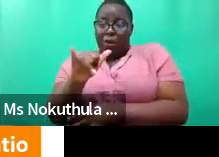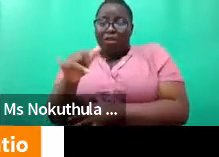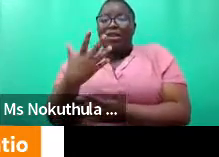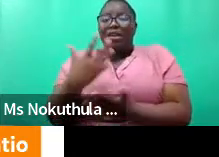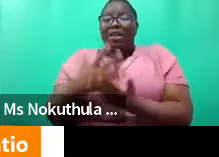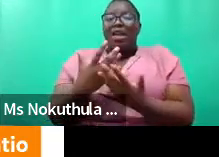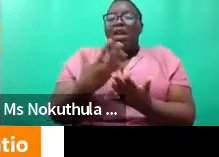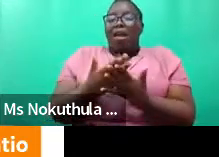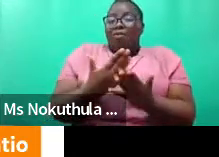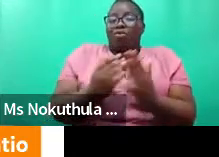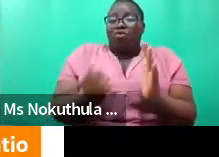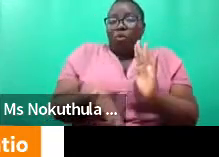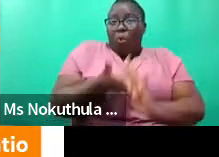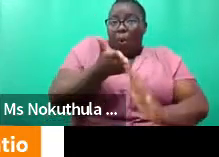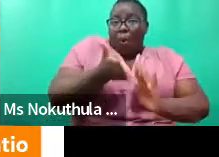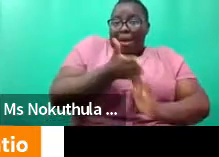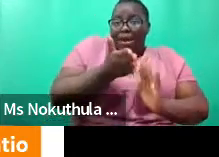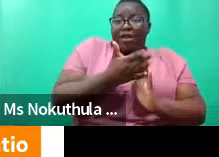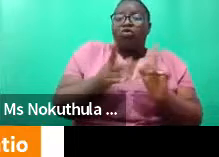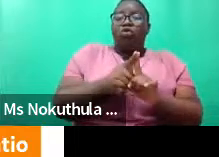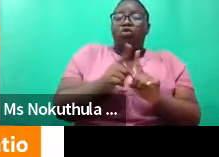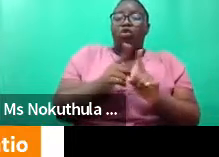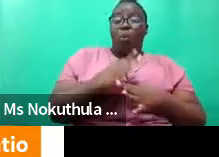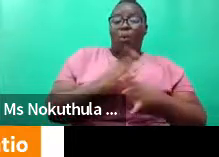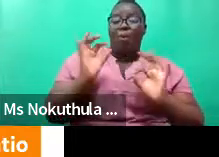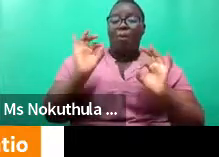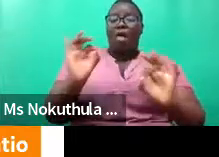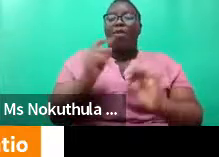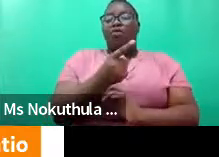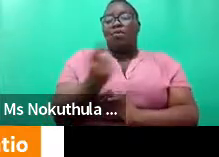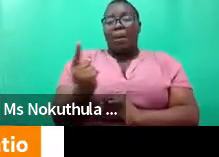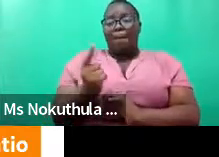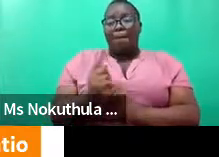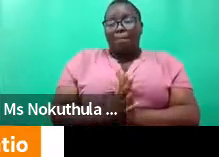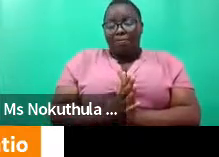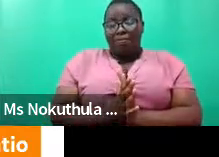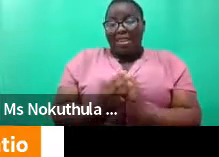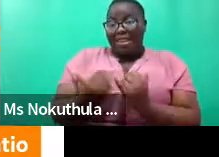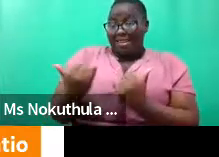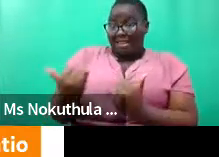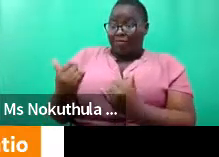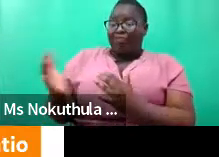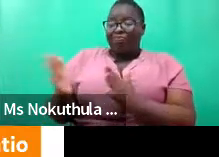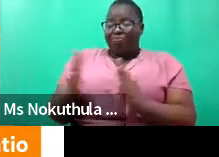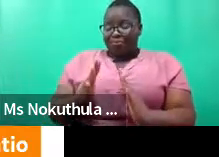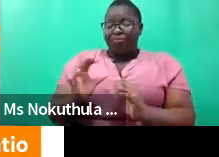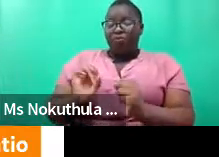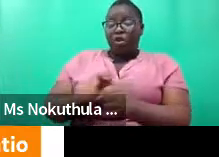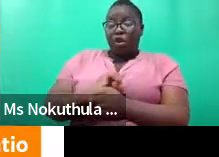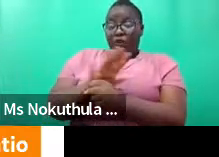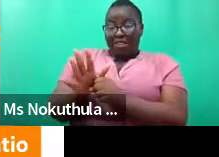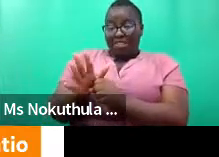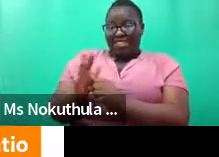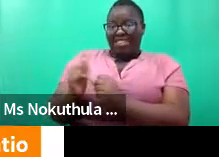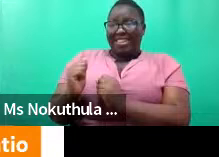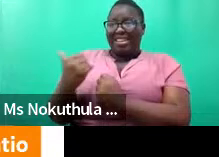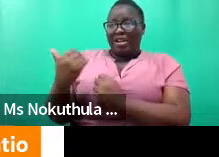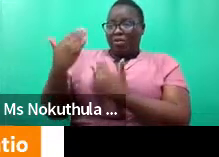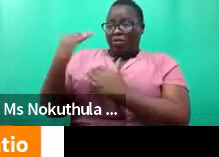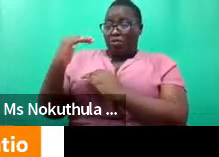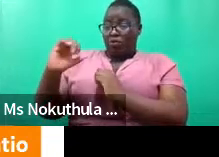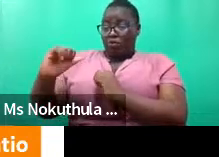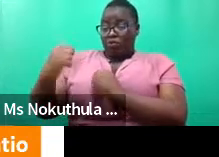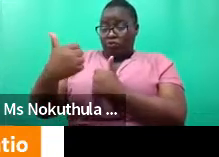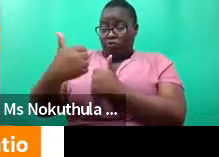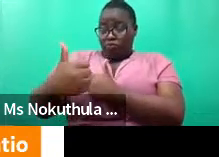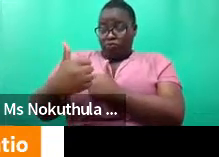be effective for them. So they said that since COVID-19 rules and no longer restricts face-to-face contact, so they said